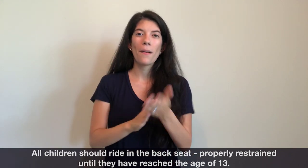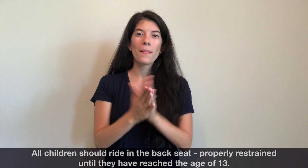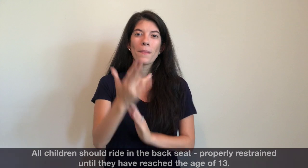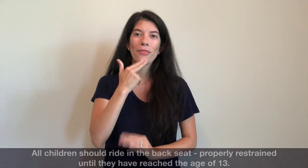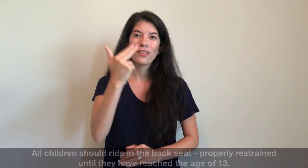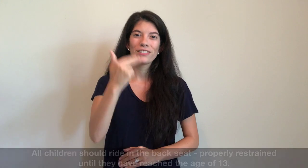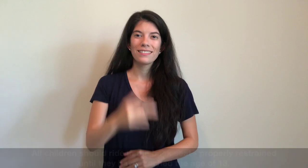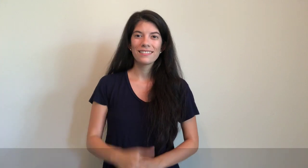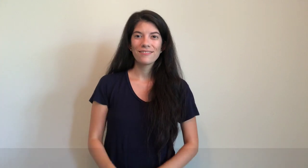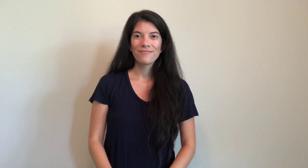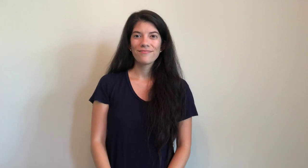13.